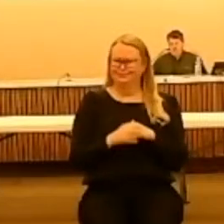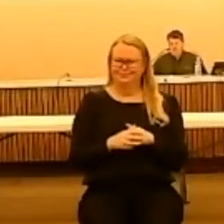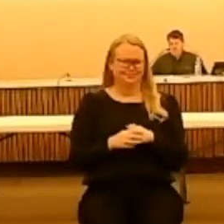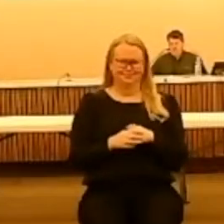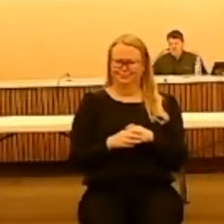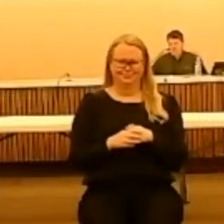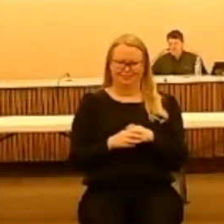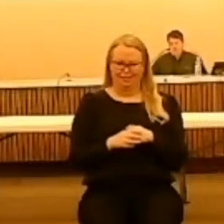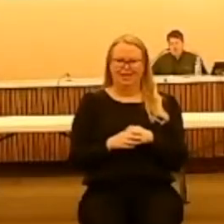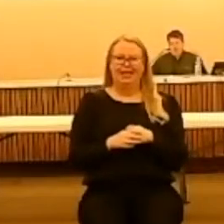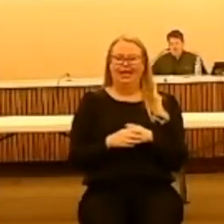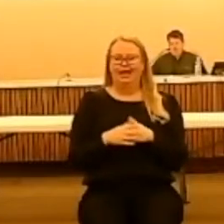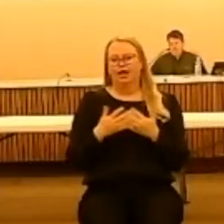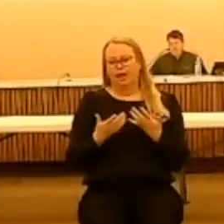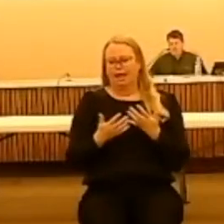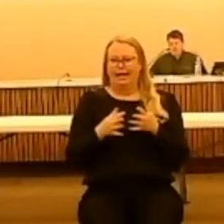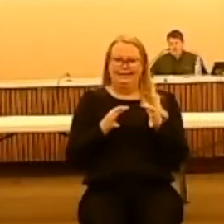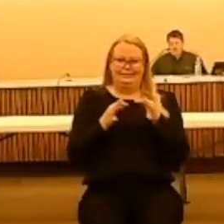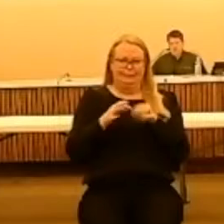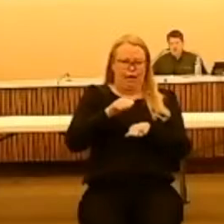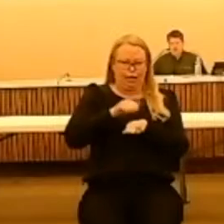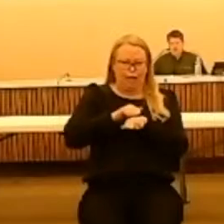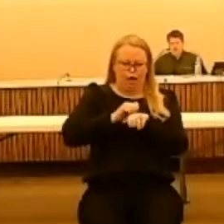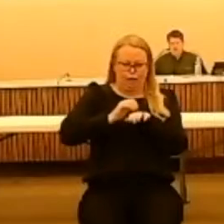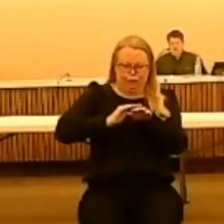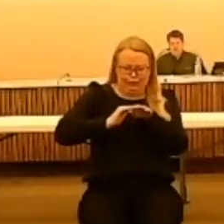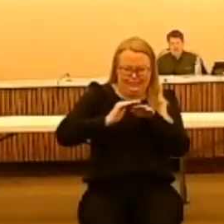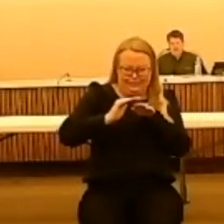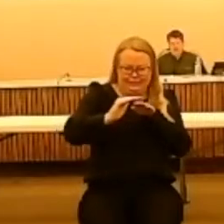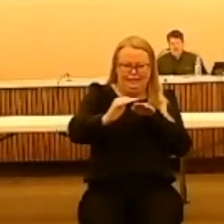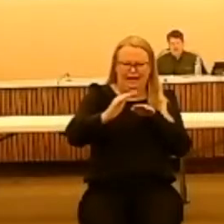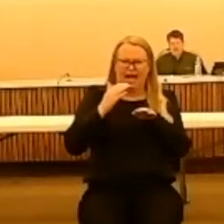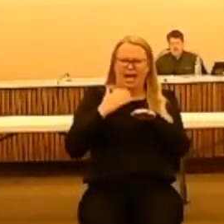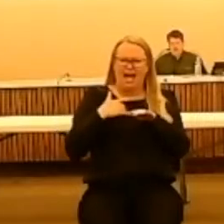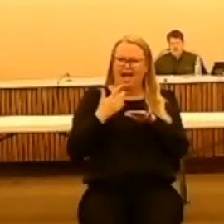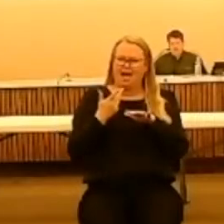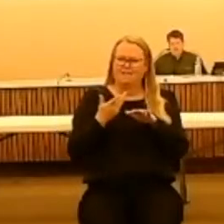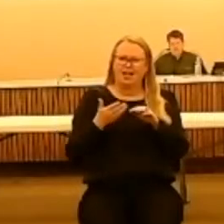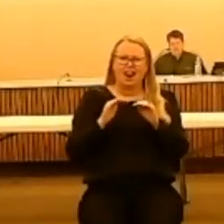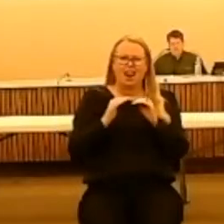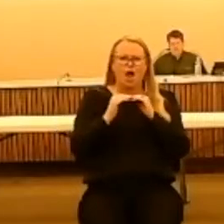on the surface, and that typically stays there